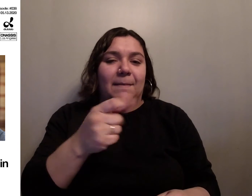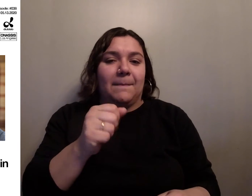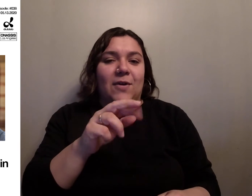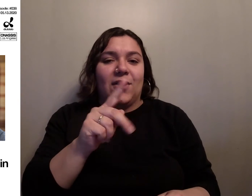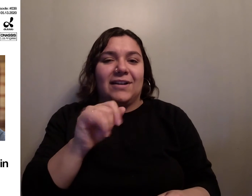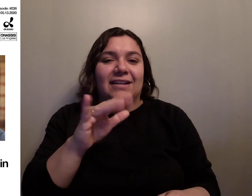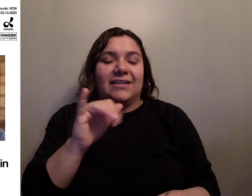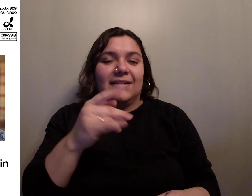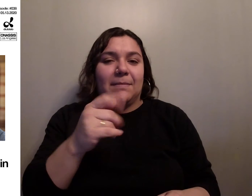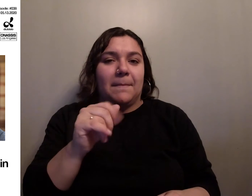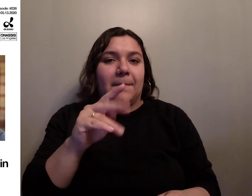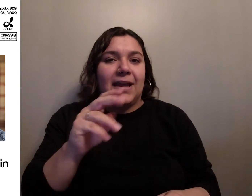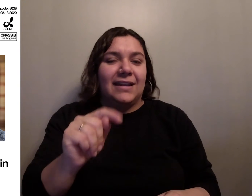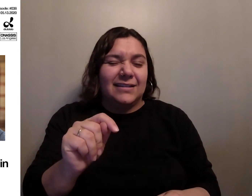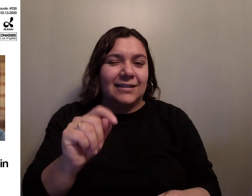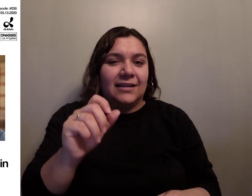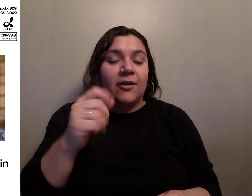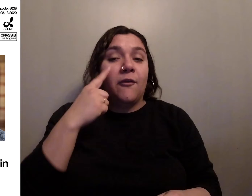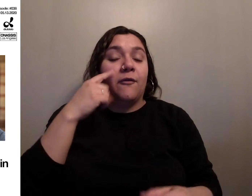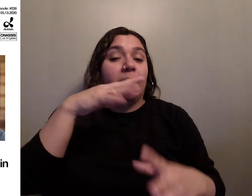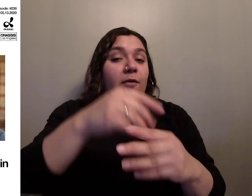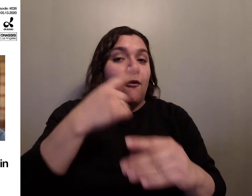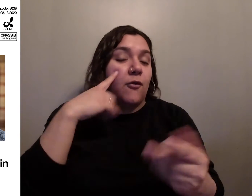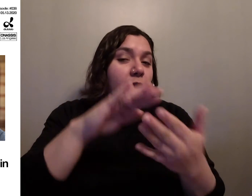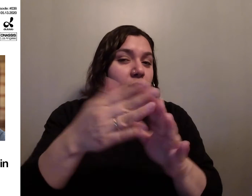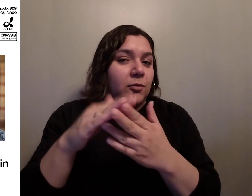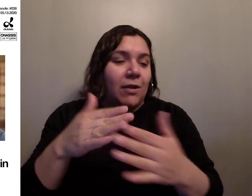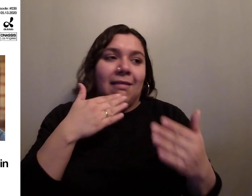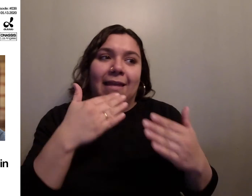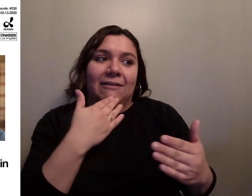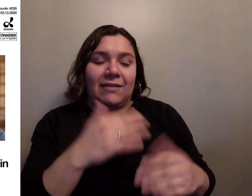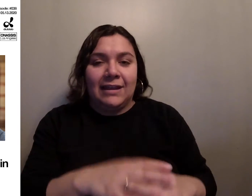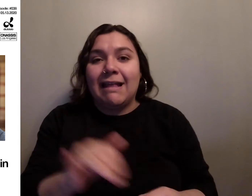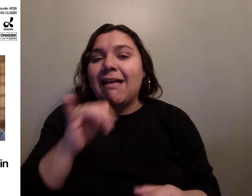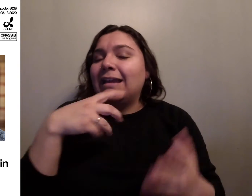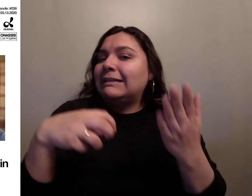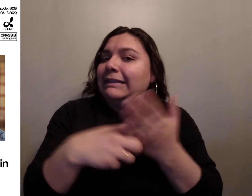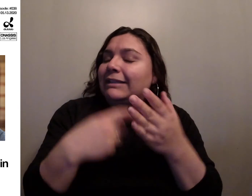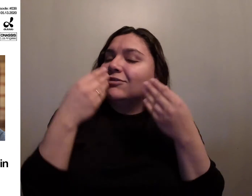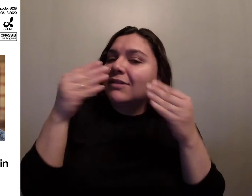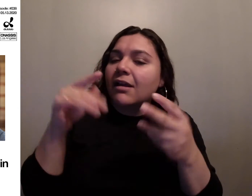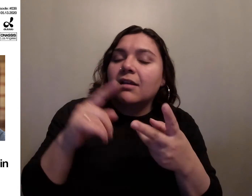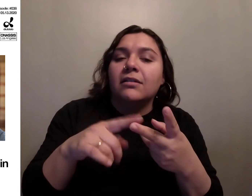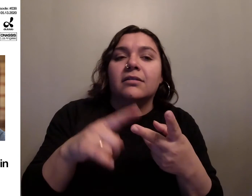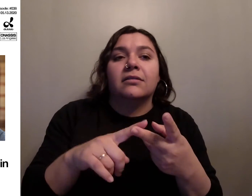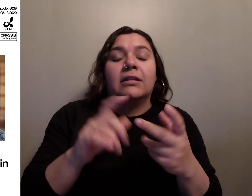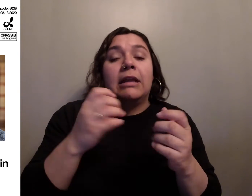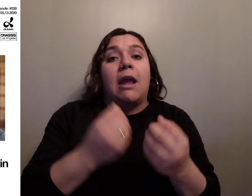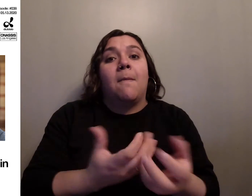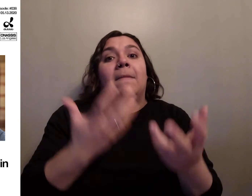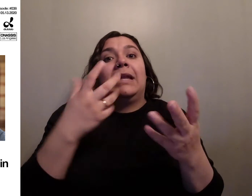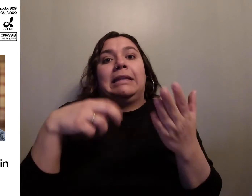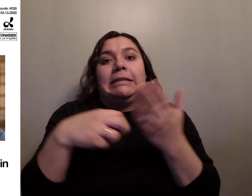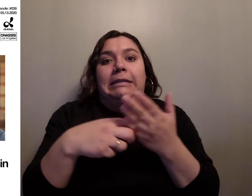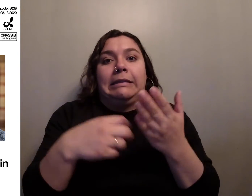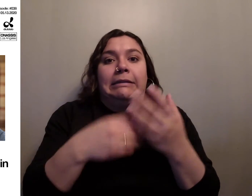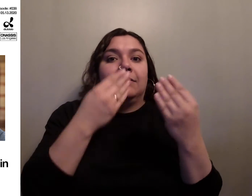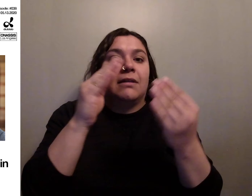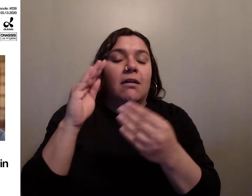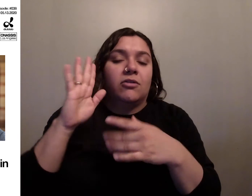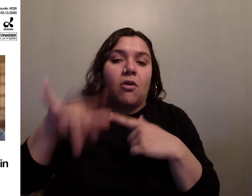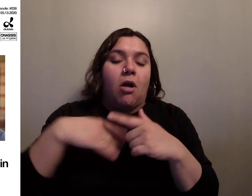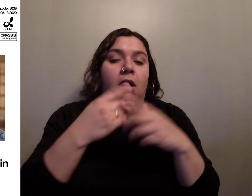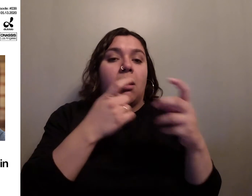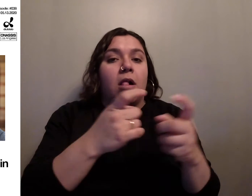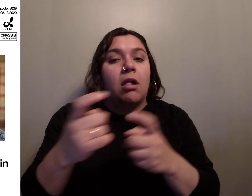consumers. We look at them as participants in community. Thankfully. It's like the ticket sales and the